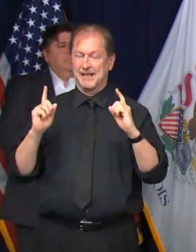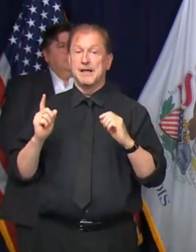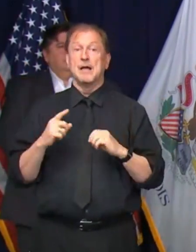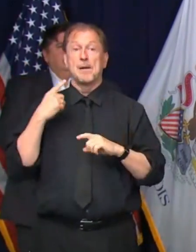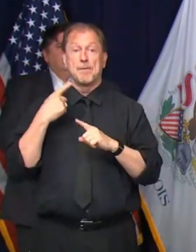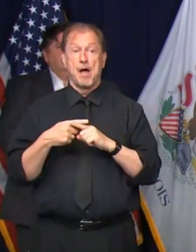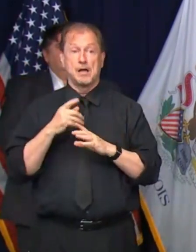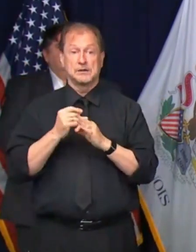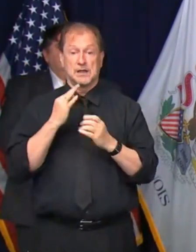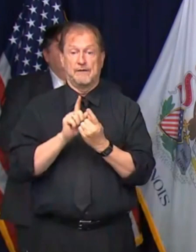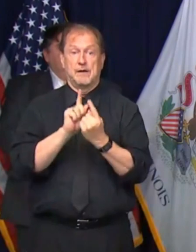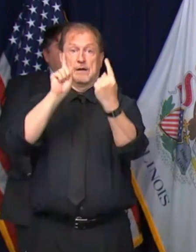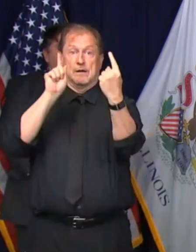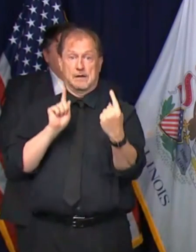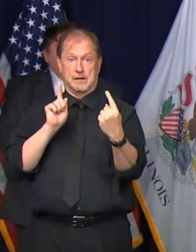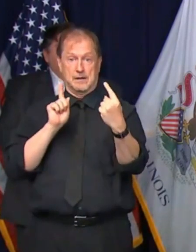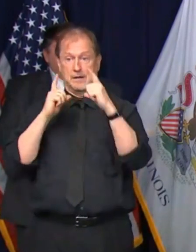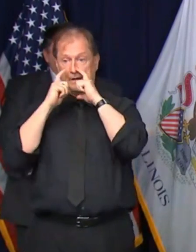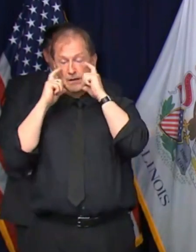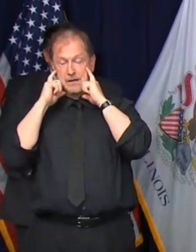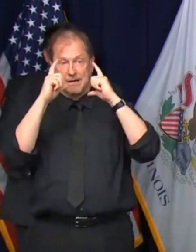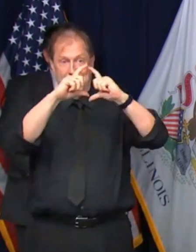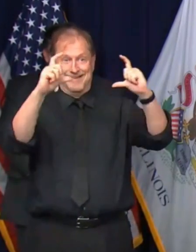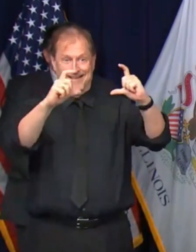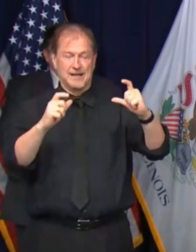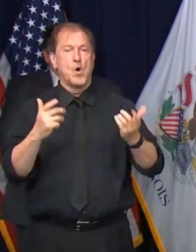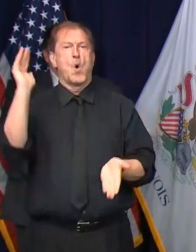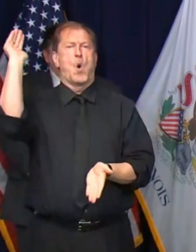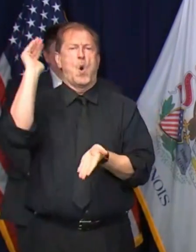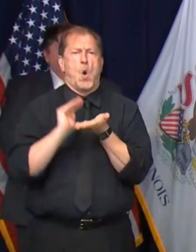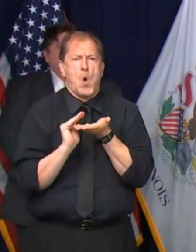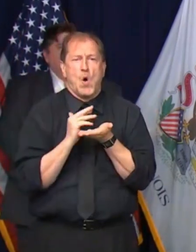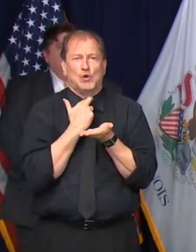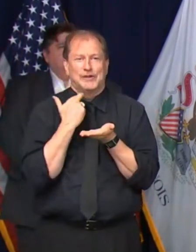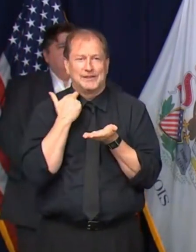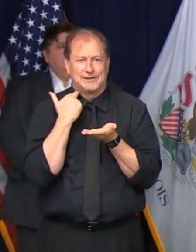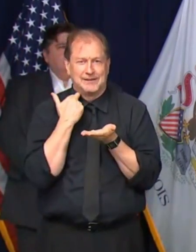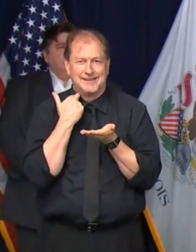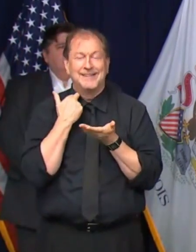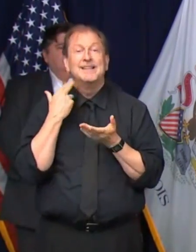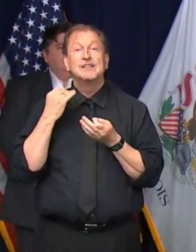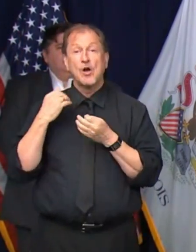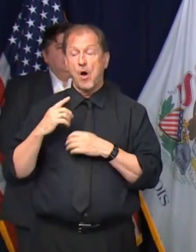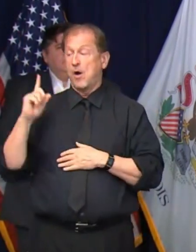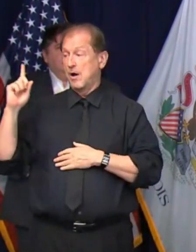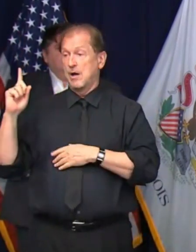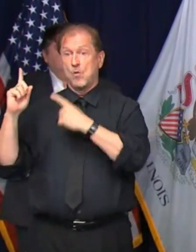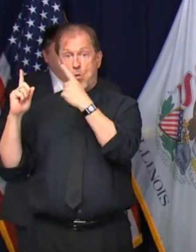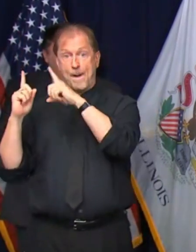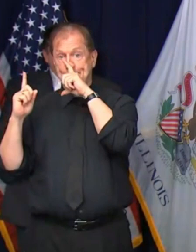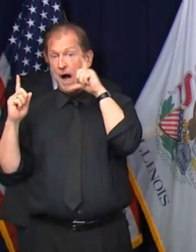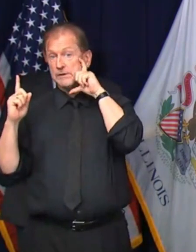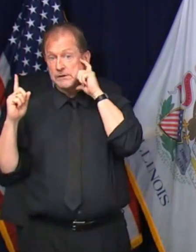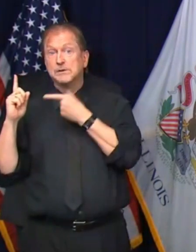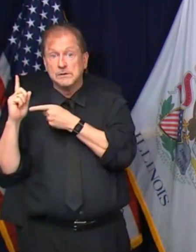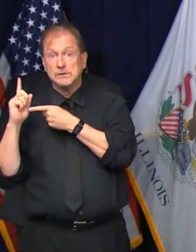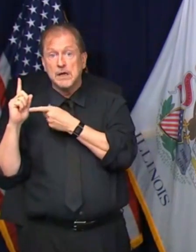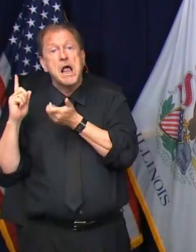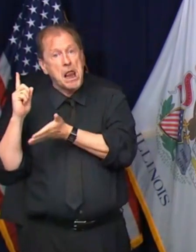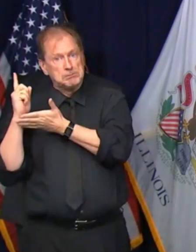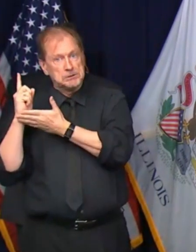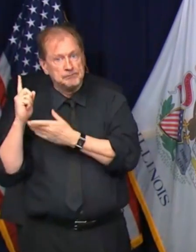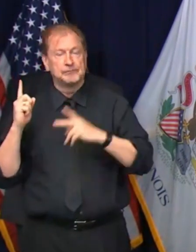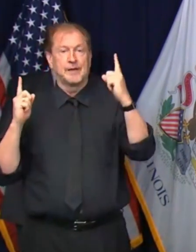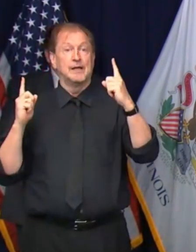lower. So we know that each of these measures are additive and help decrease the overall risk of transmission. And so I